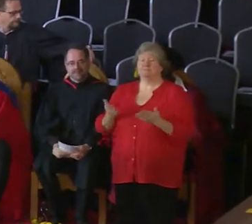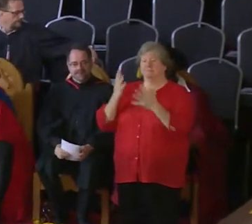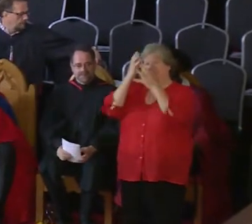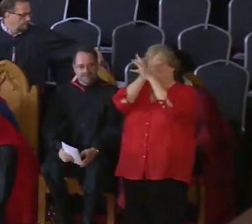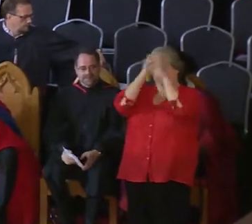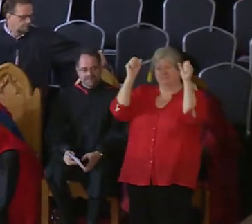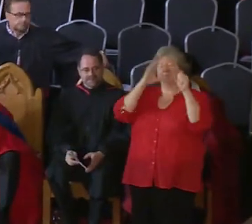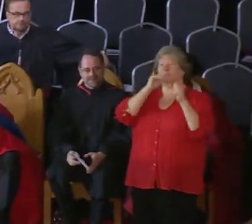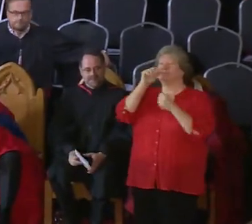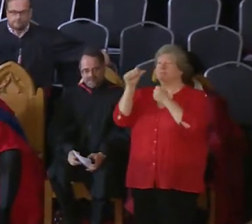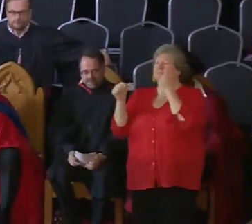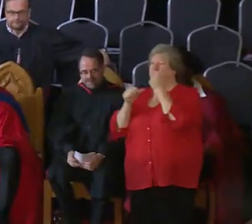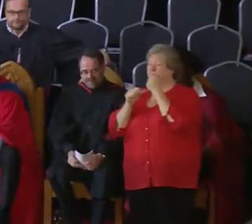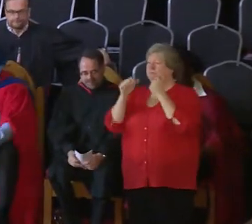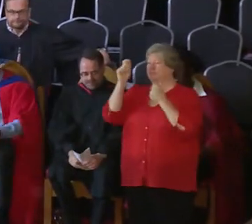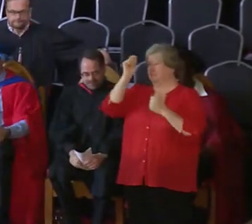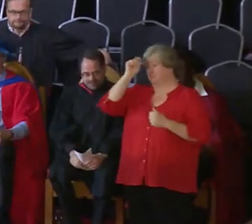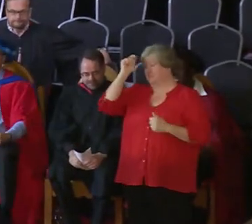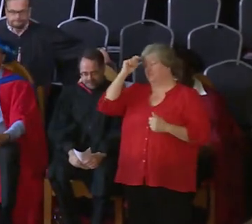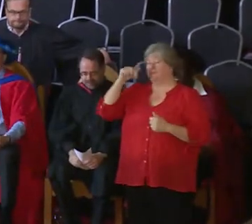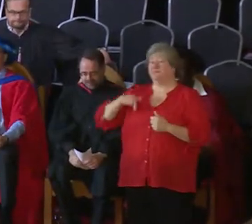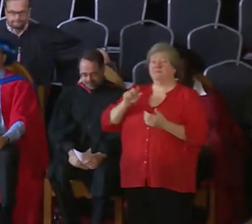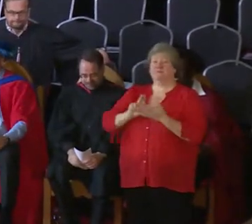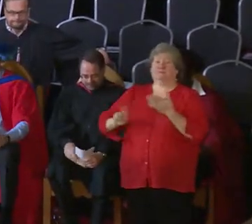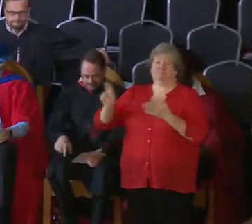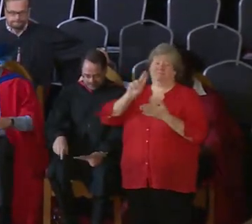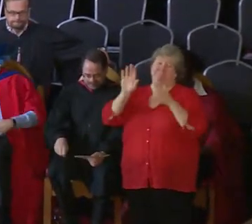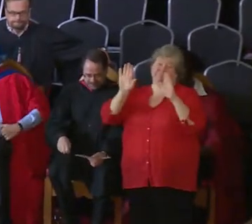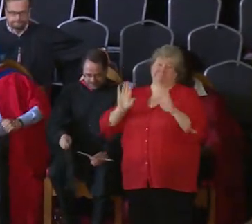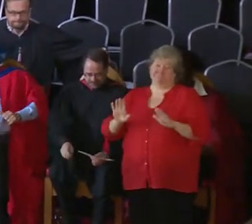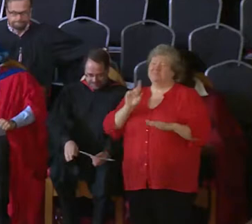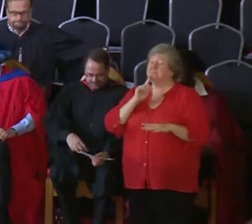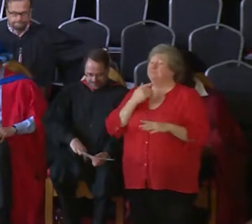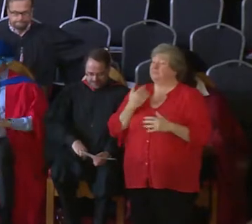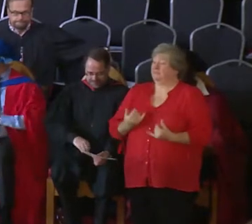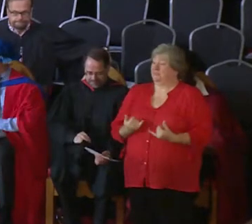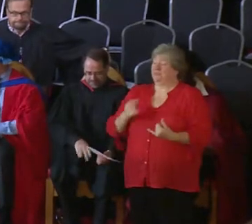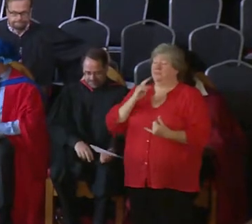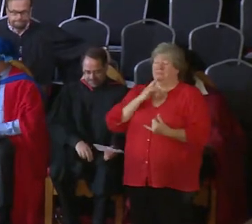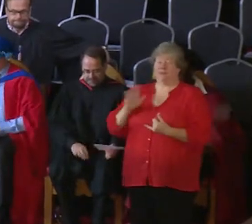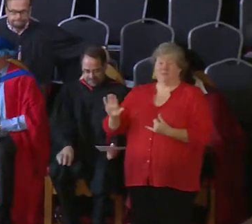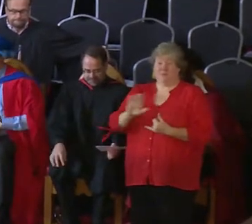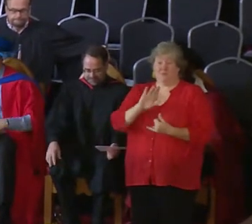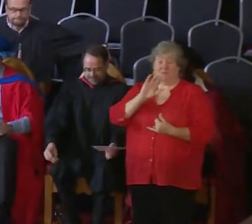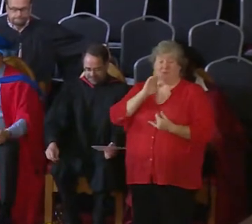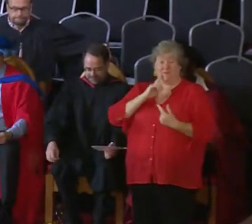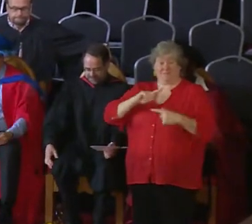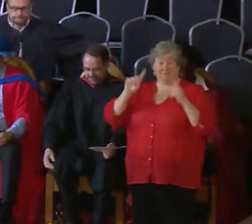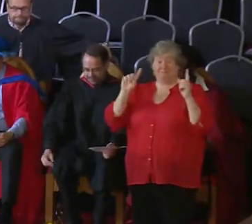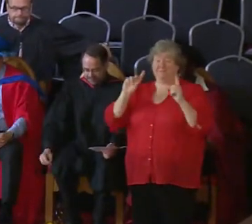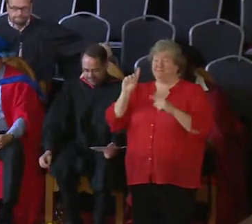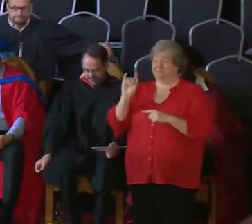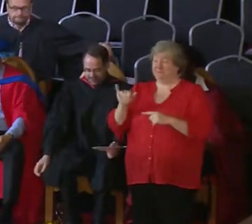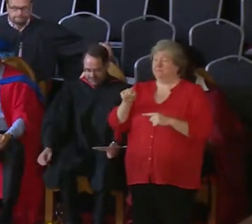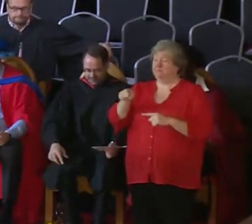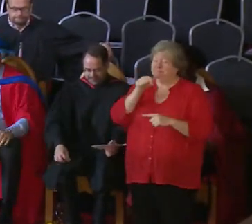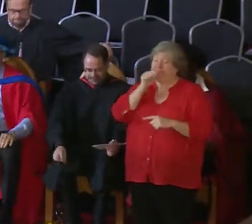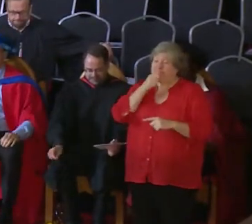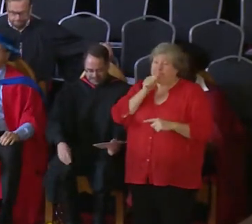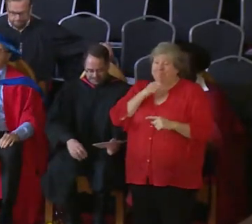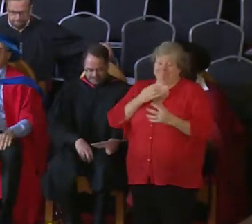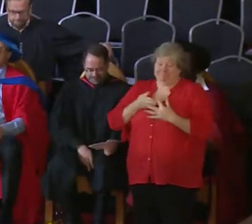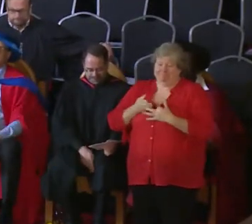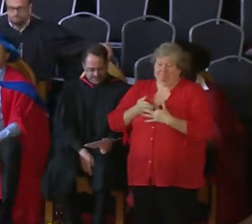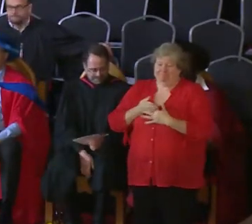great university. Well, graduates, this is your big day. You've worked hard, you've persevered, and you've made it. Well